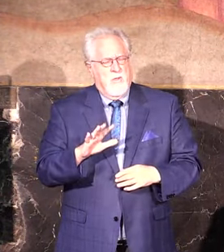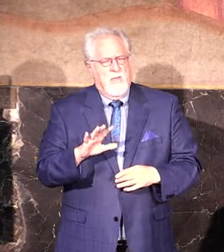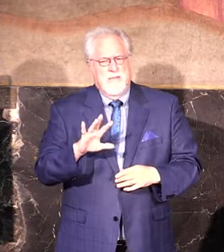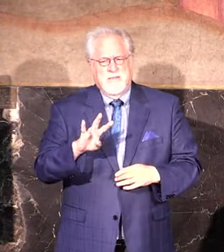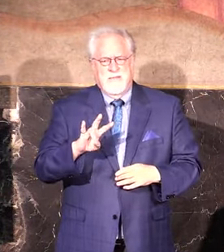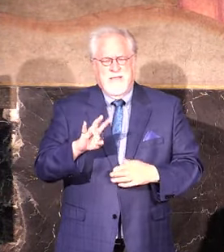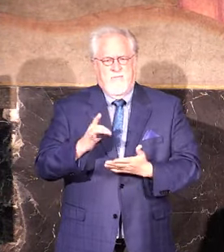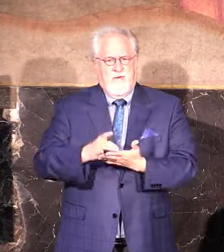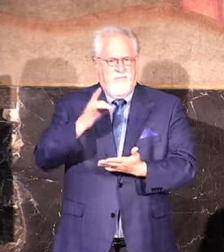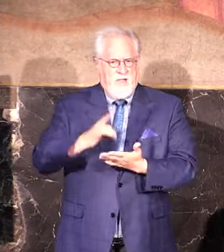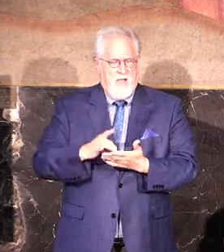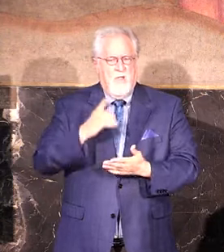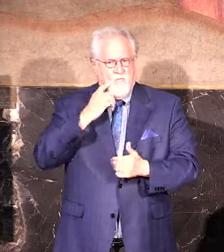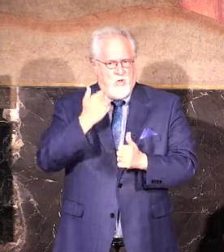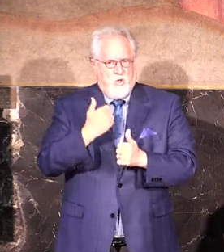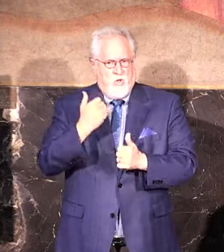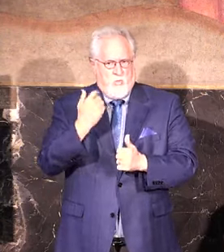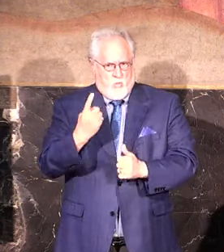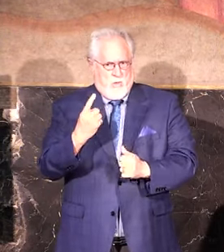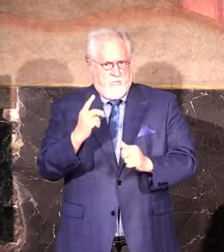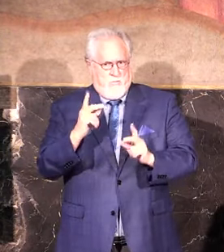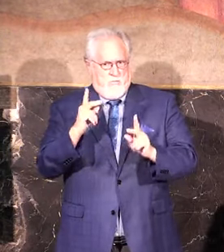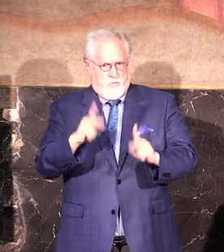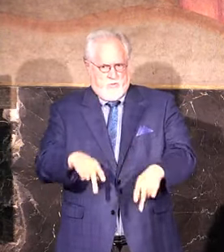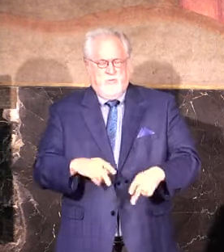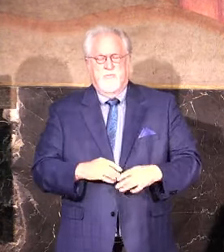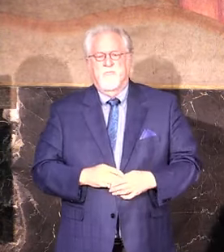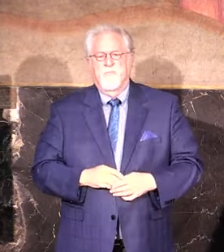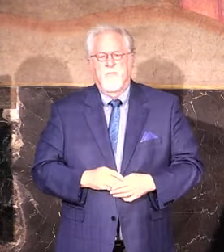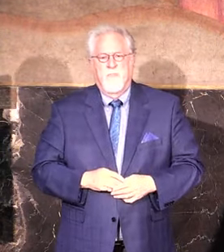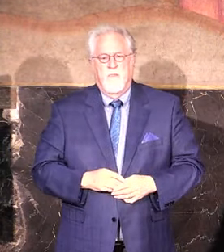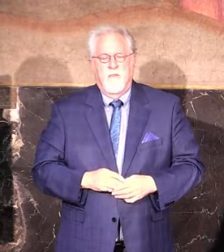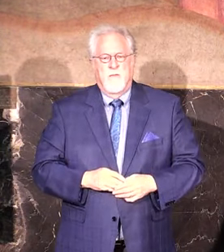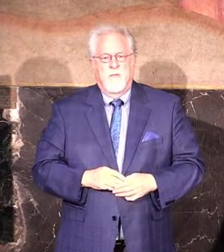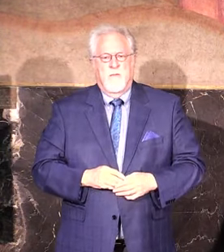7 vials to treat one individual.